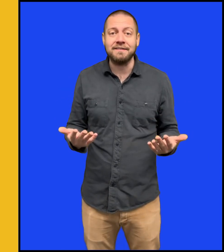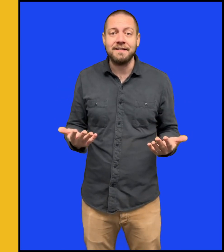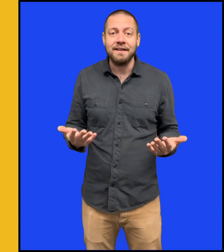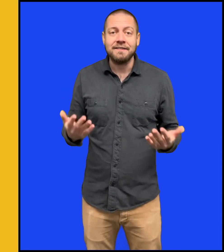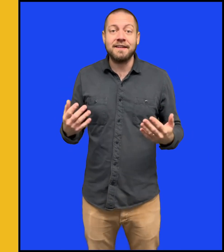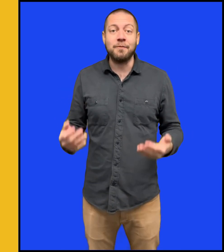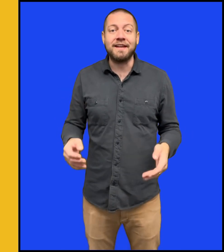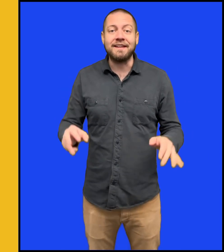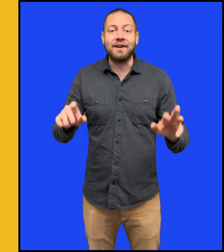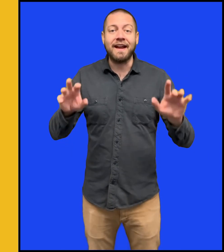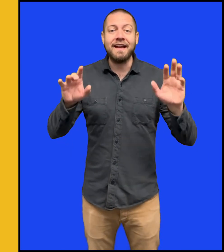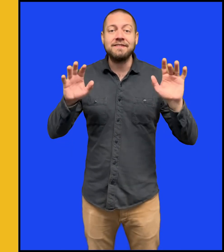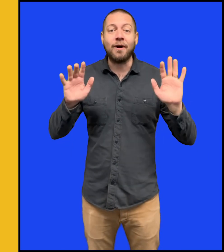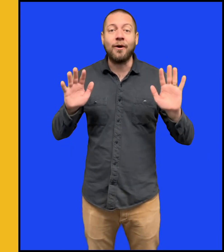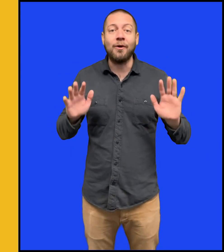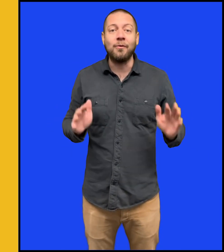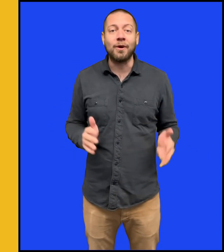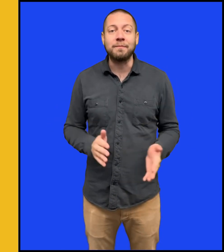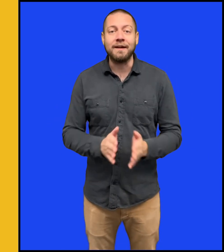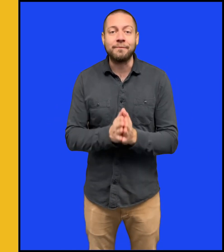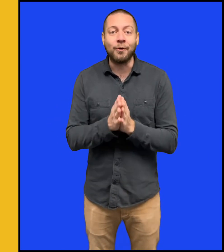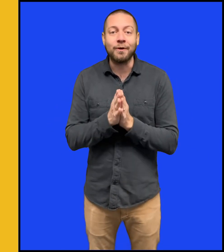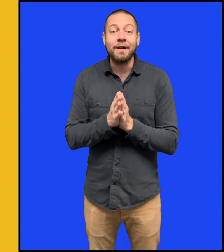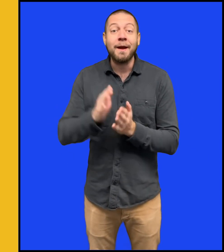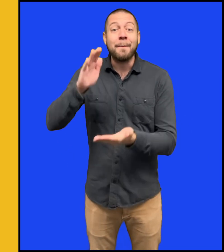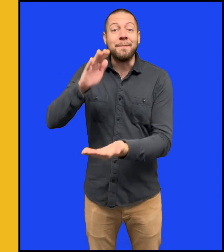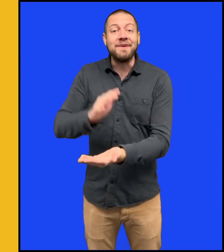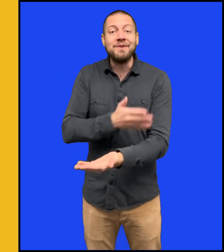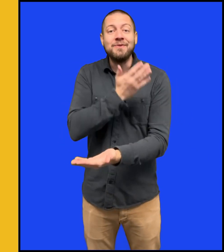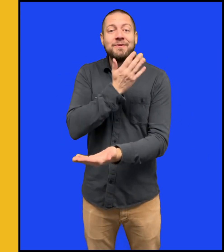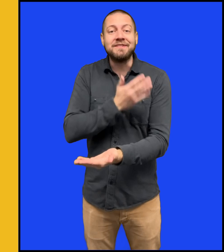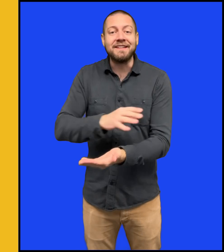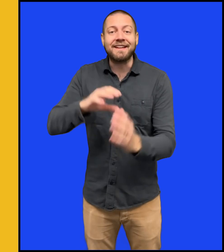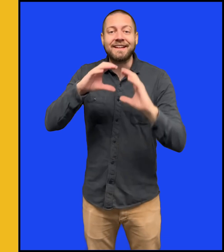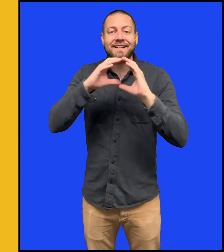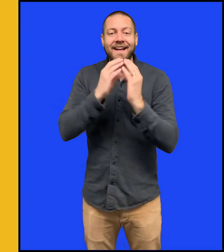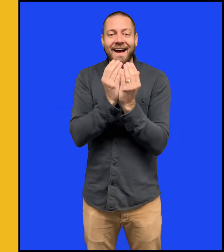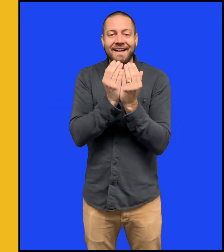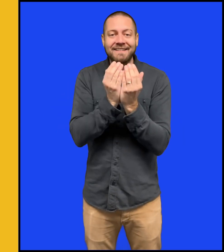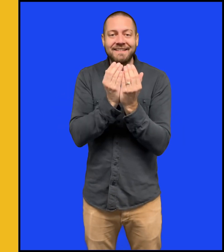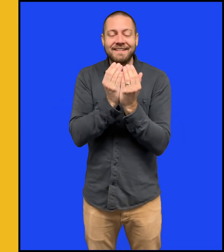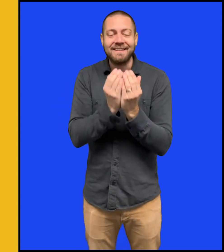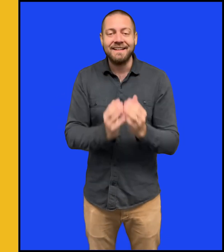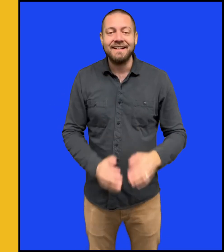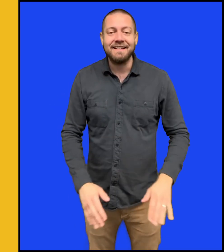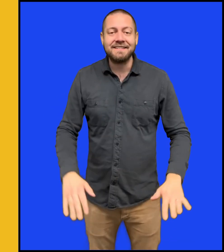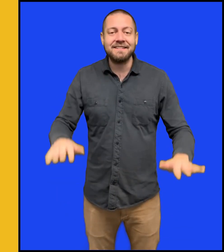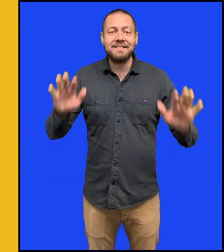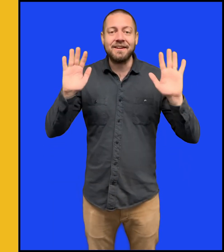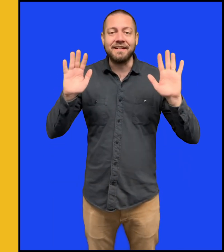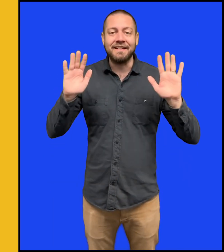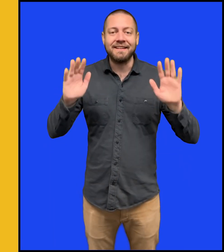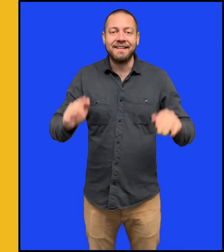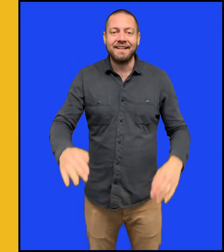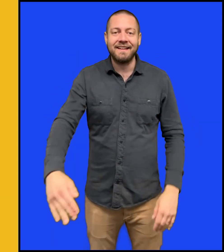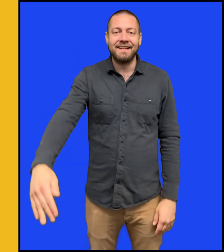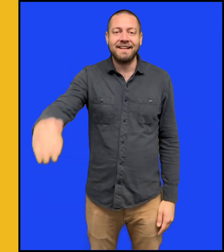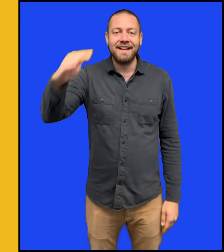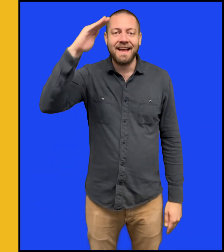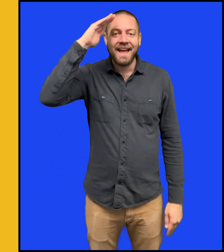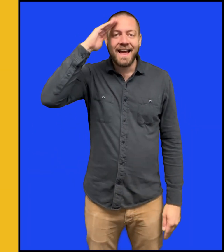our hands so that we can get our hands all warmed up for music class. Let's get started.